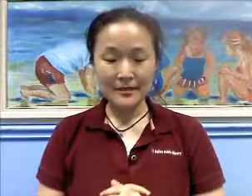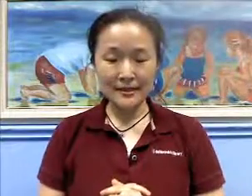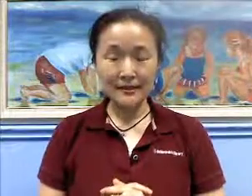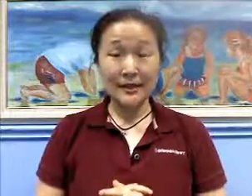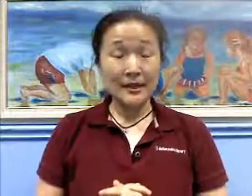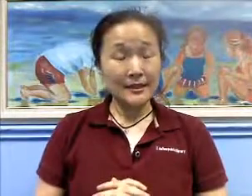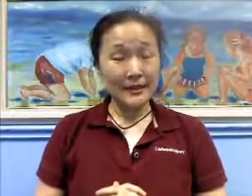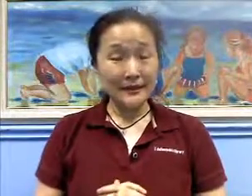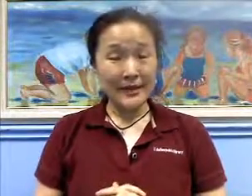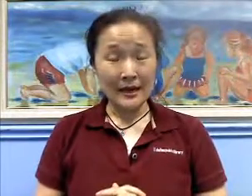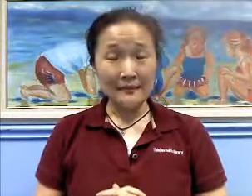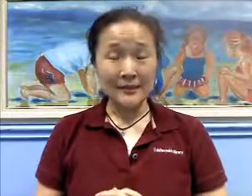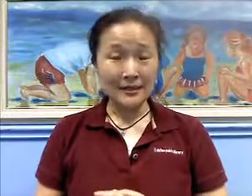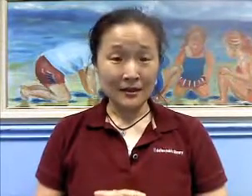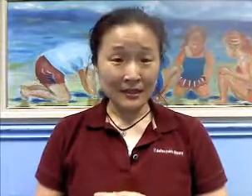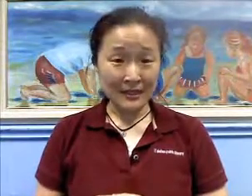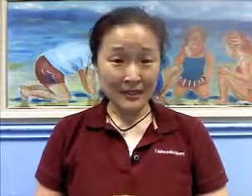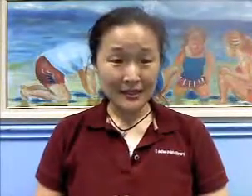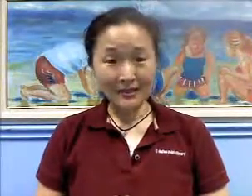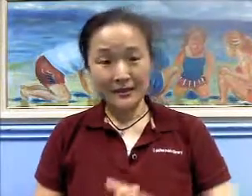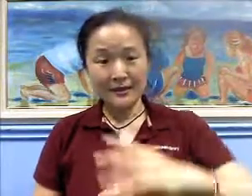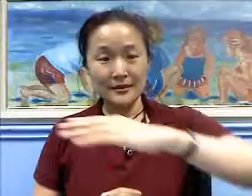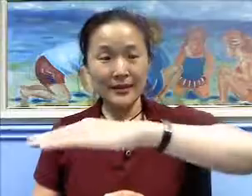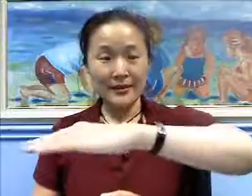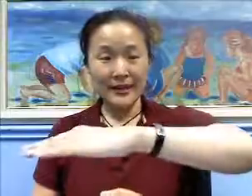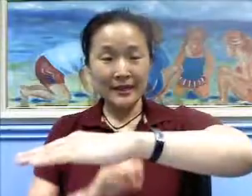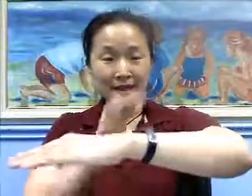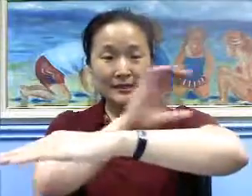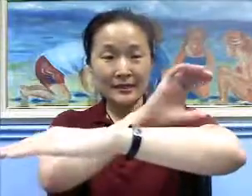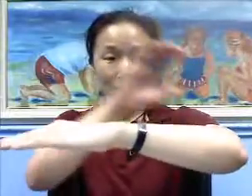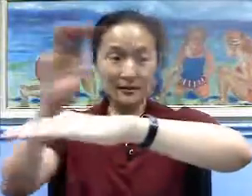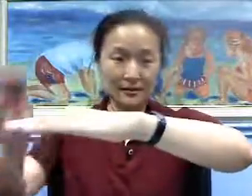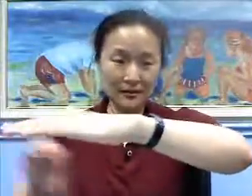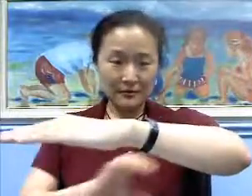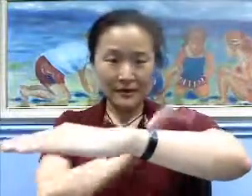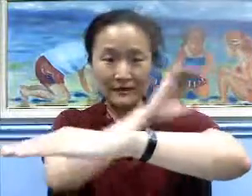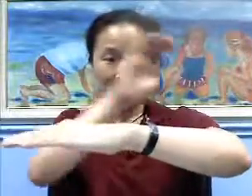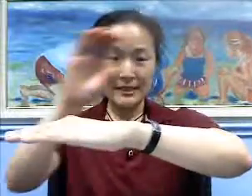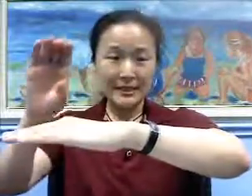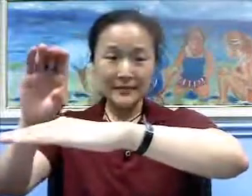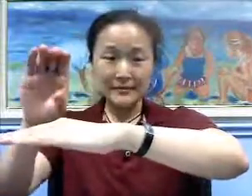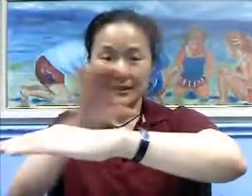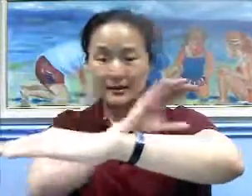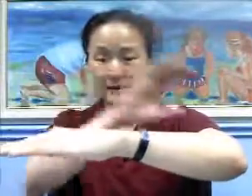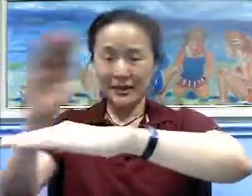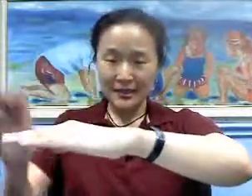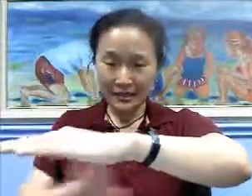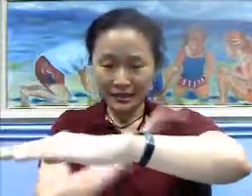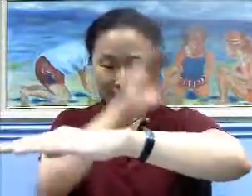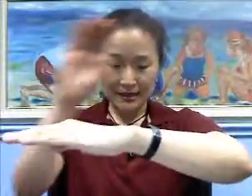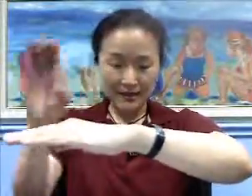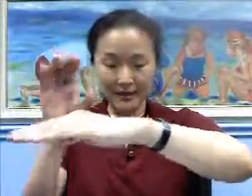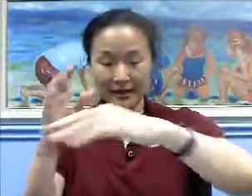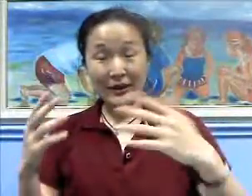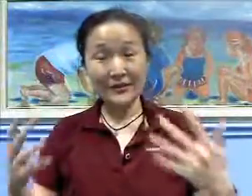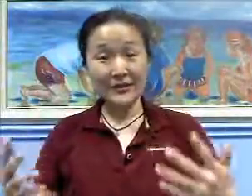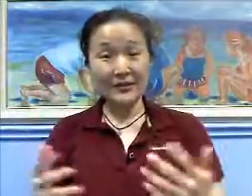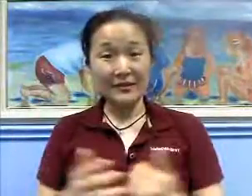So next we have is continents. Take your hand like this, circle around, C, continents, and we have 7 of